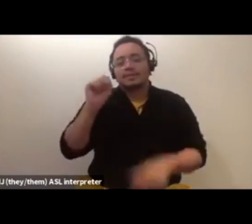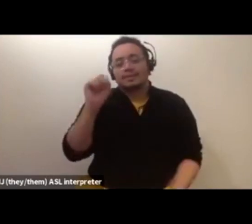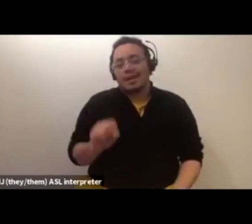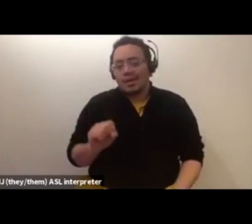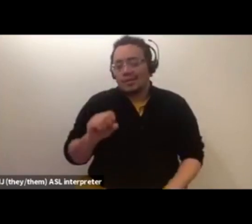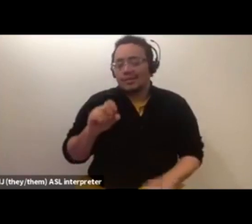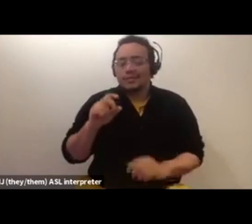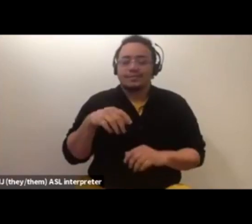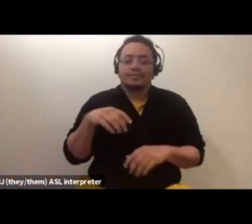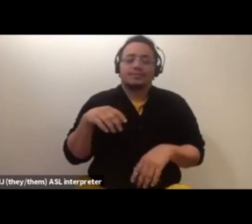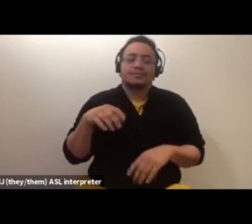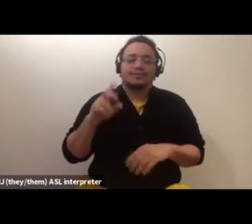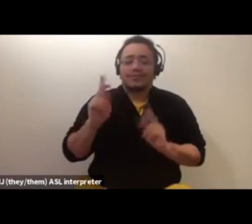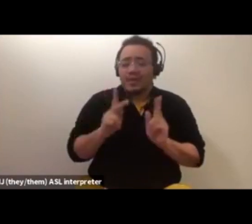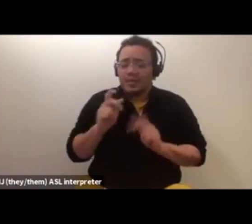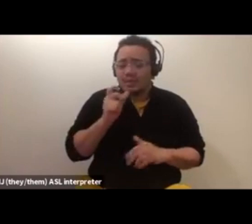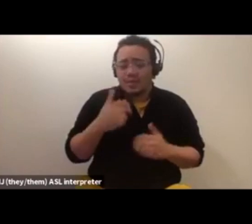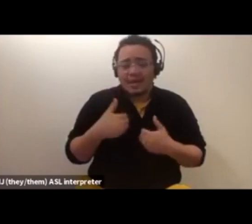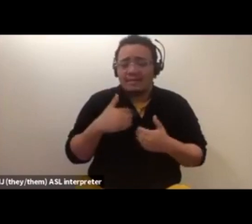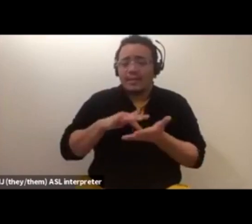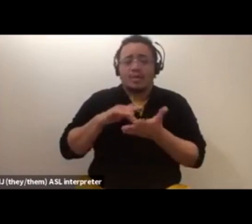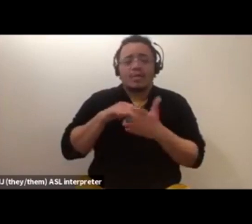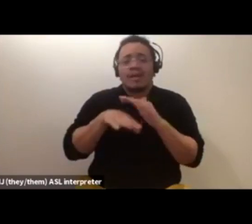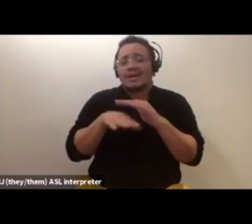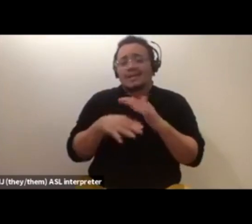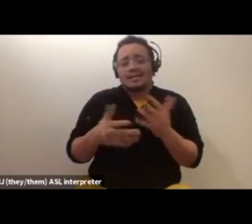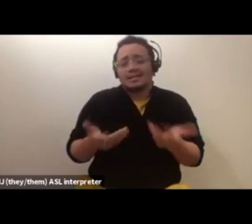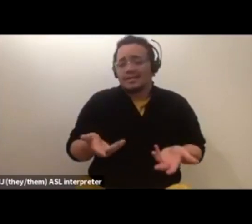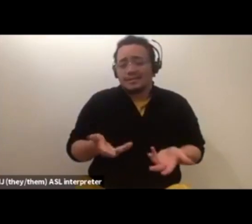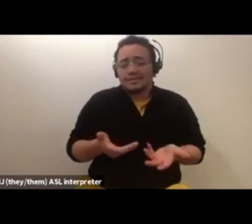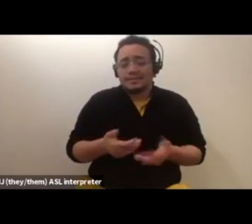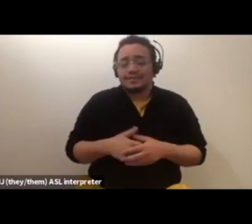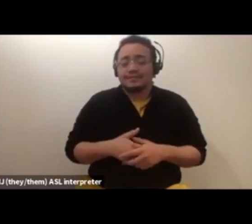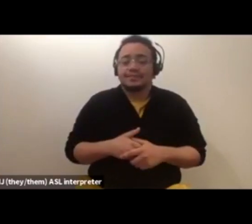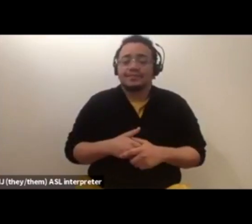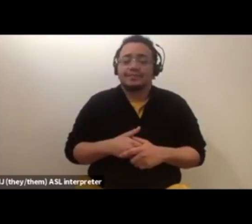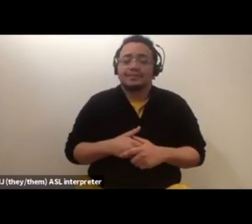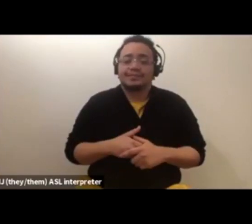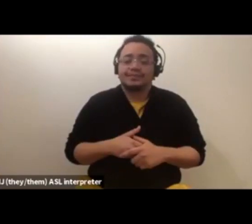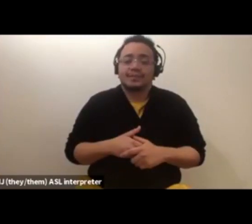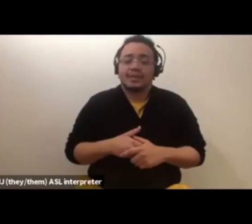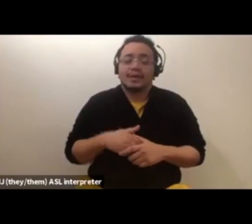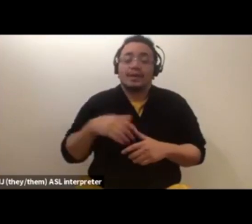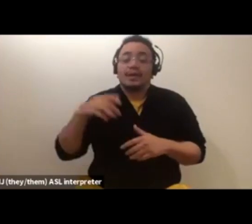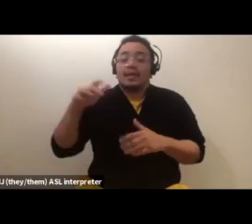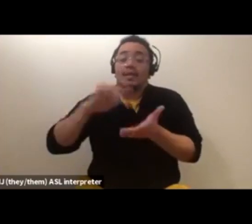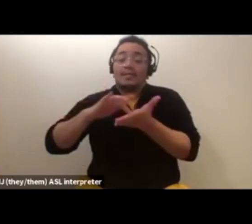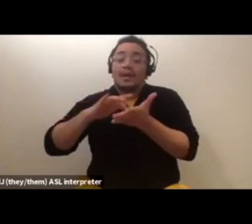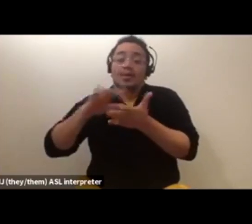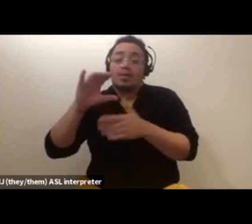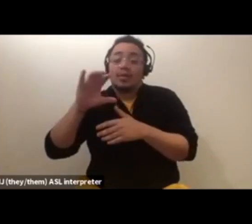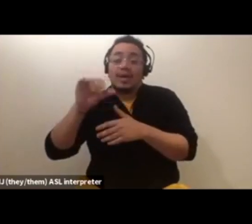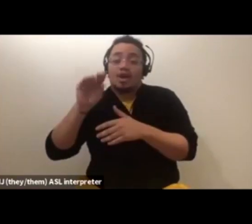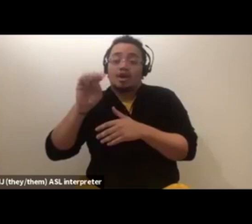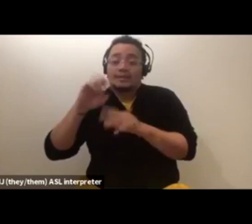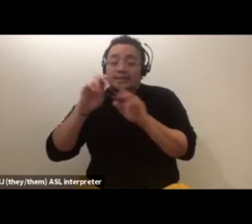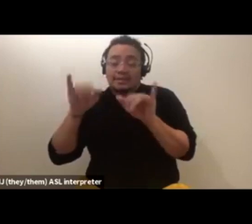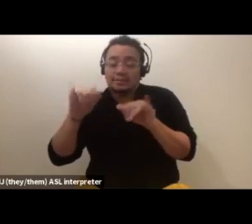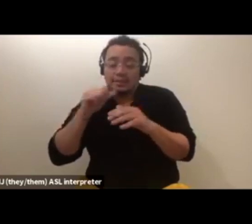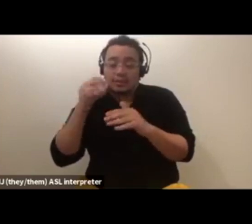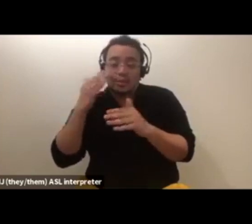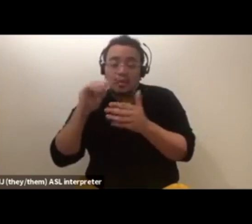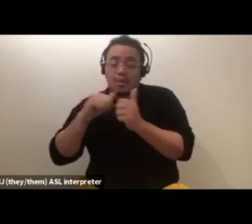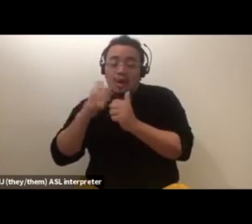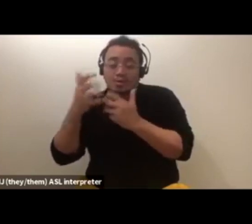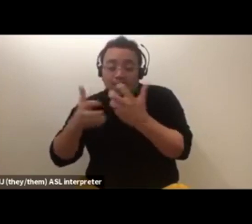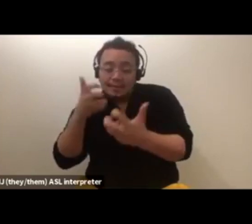to be able to provide to us. And a lot of times we end up teaching our doctors how to care for us, which